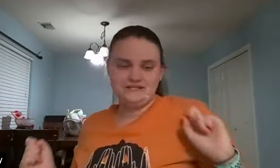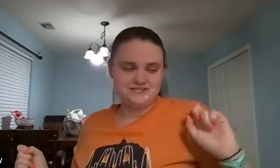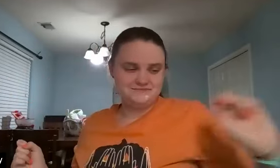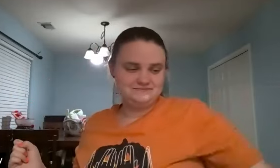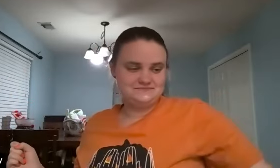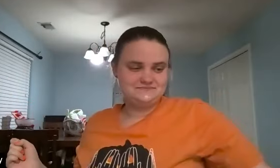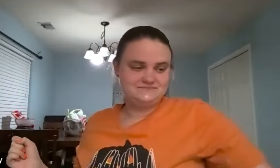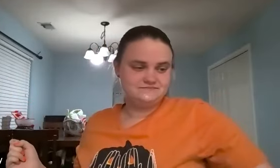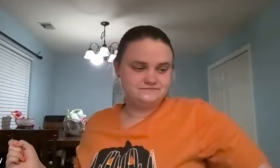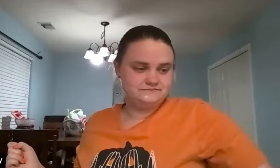Witch.